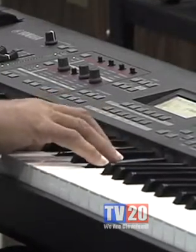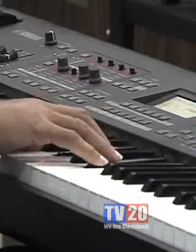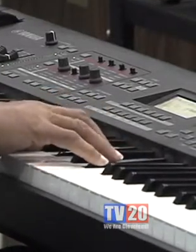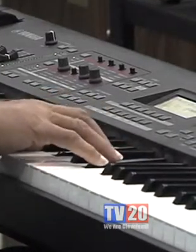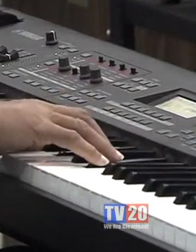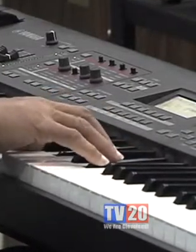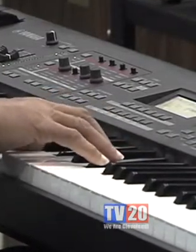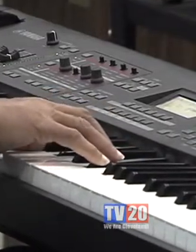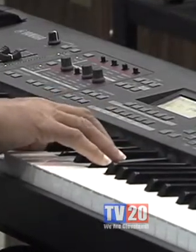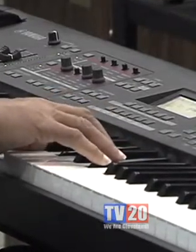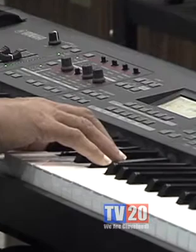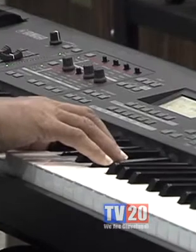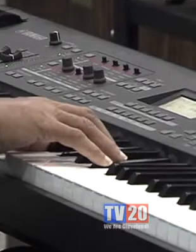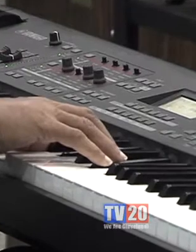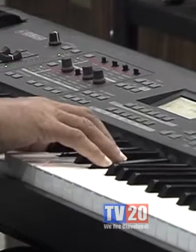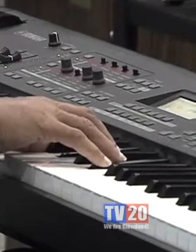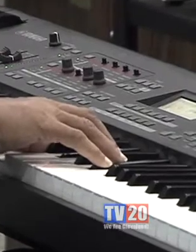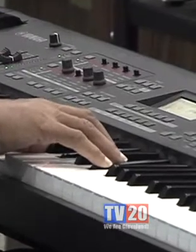sound